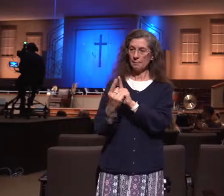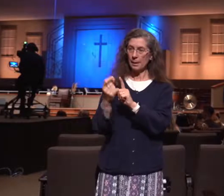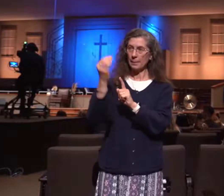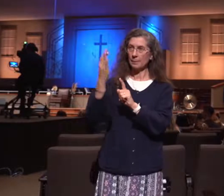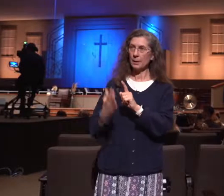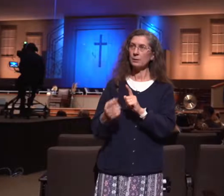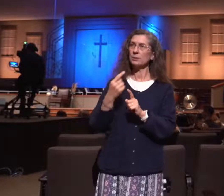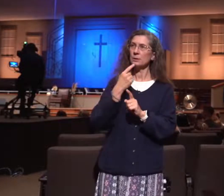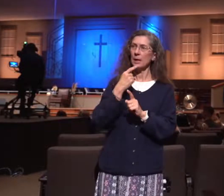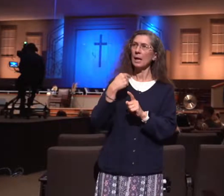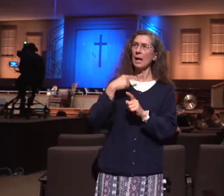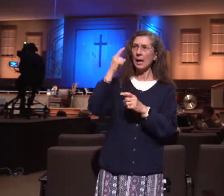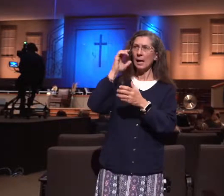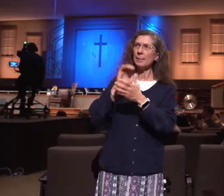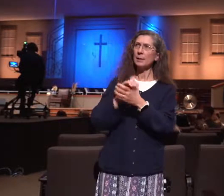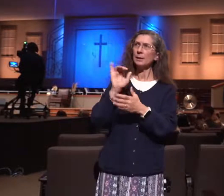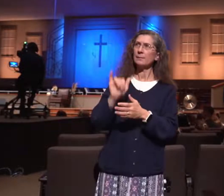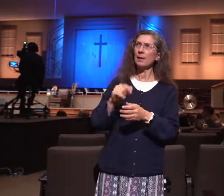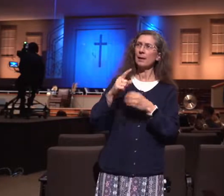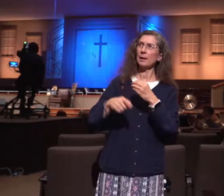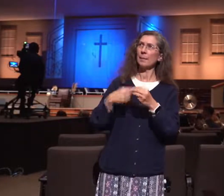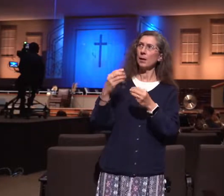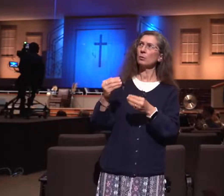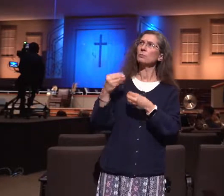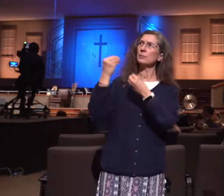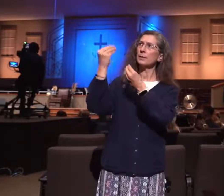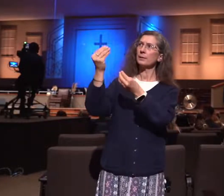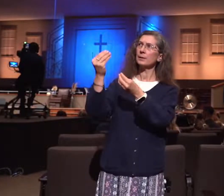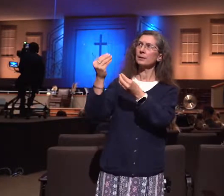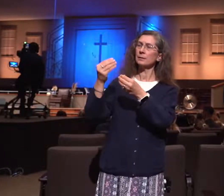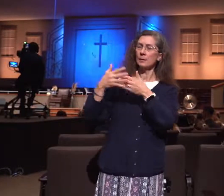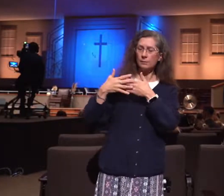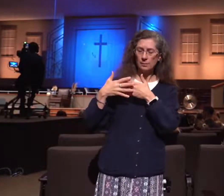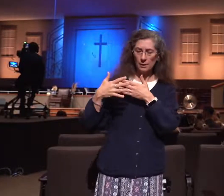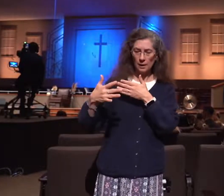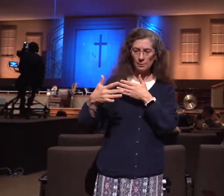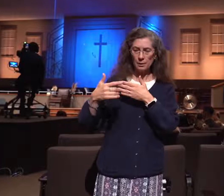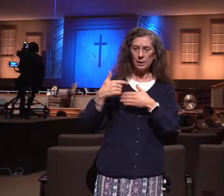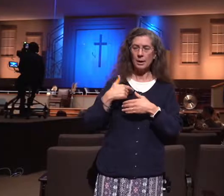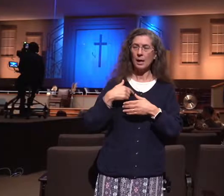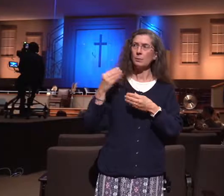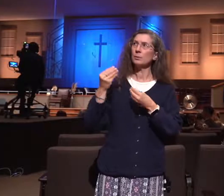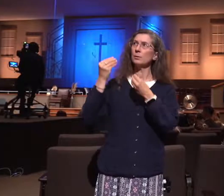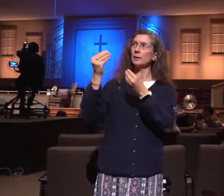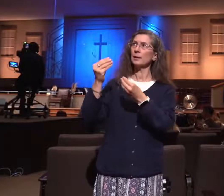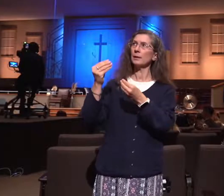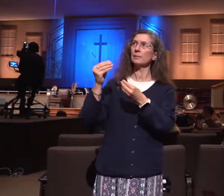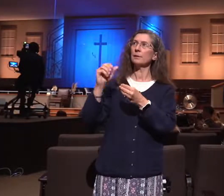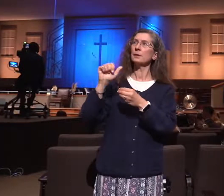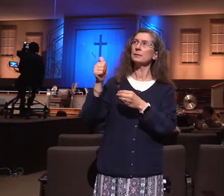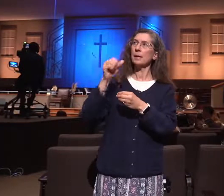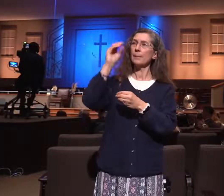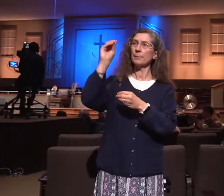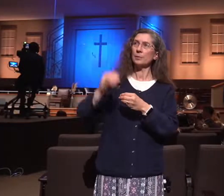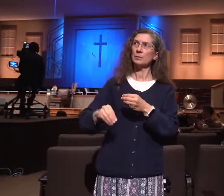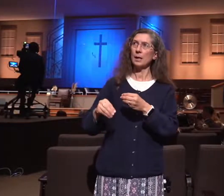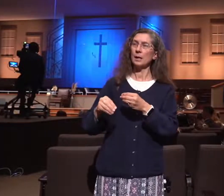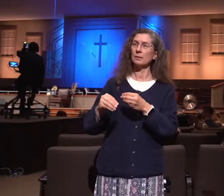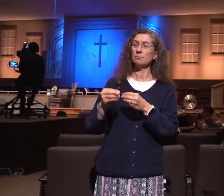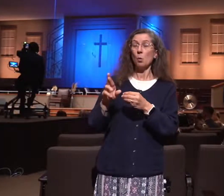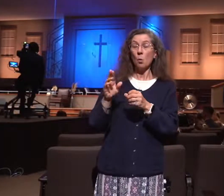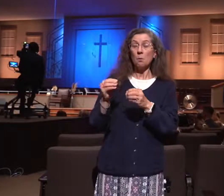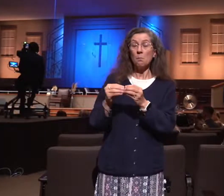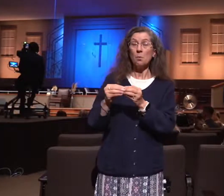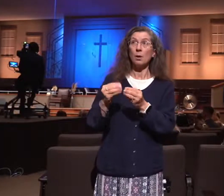preached today, and from this moment on, I will give 10%, at least